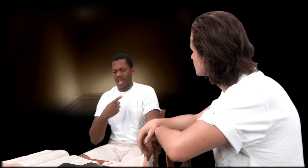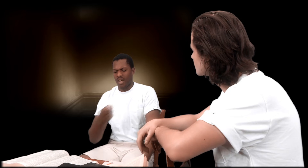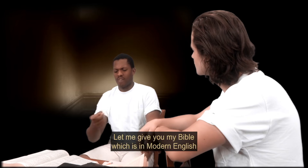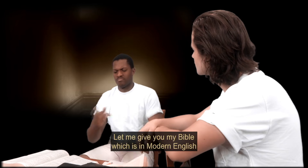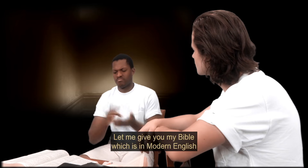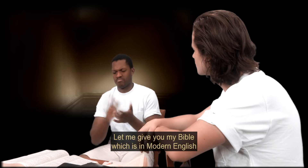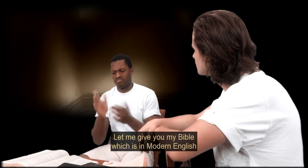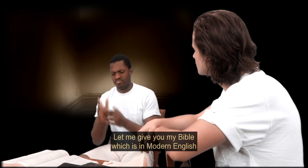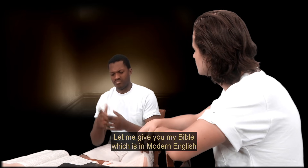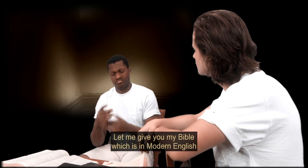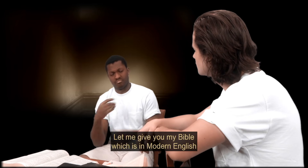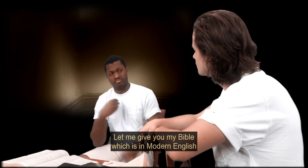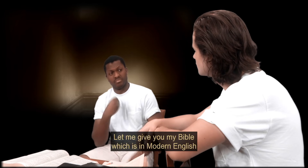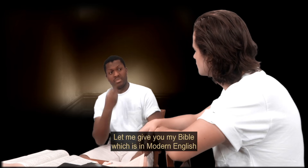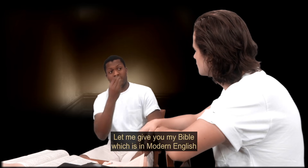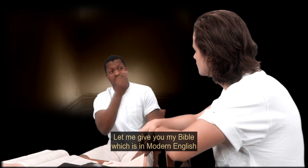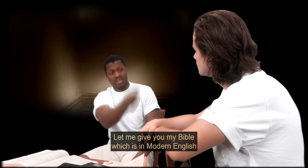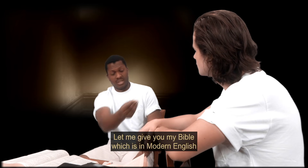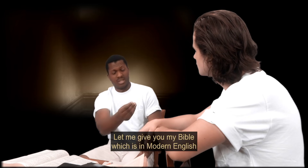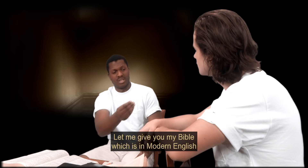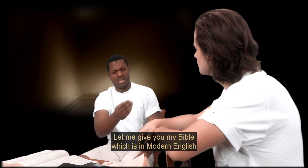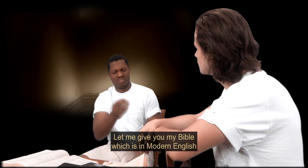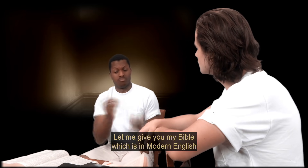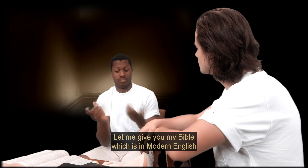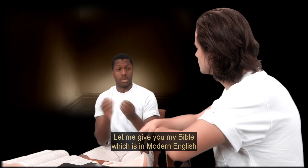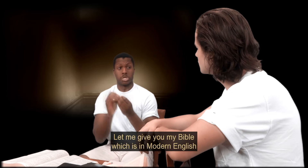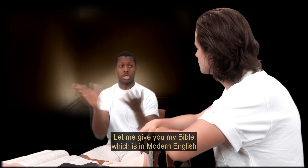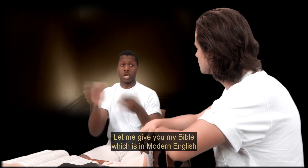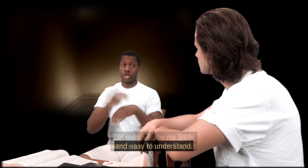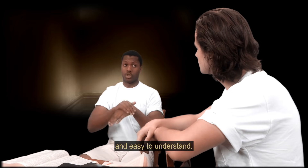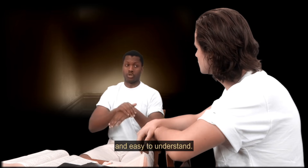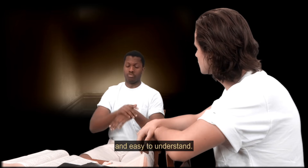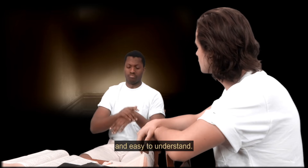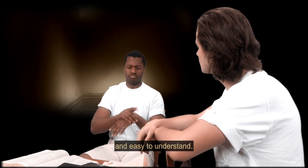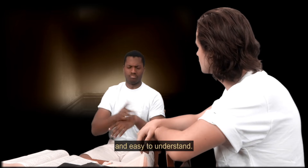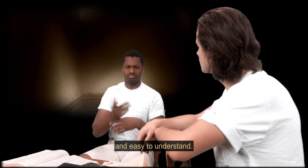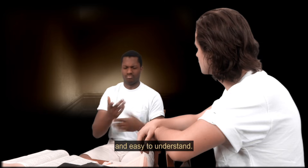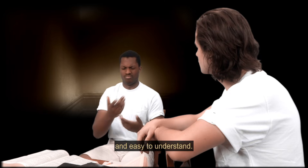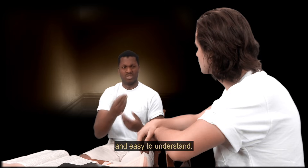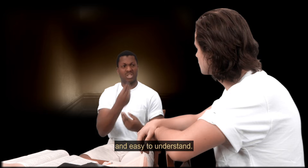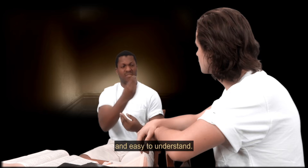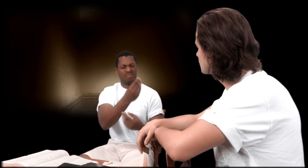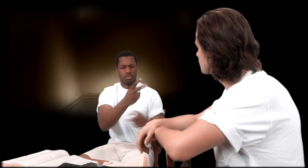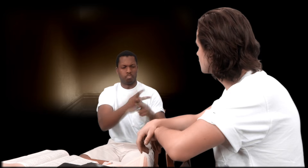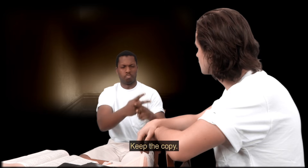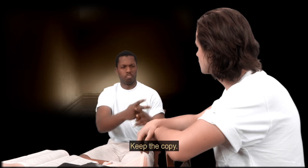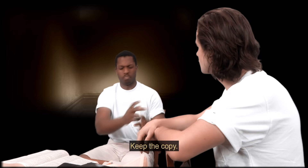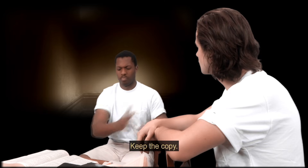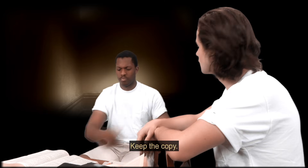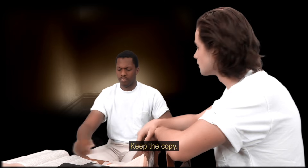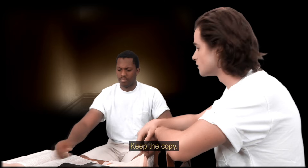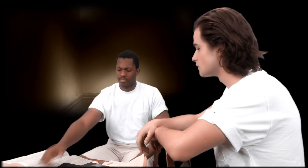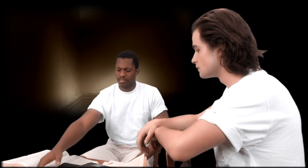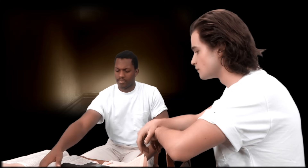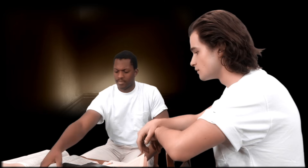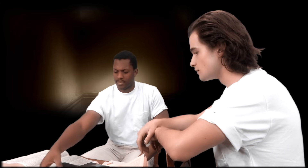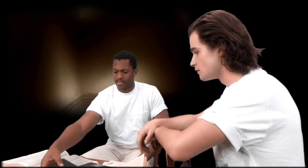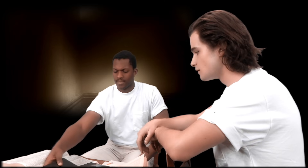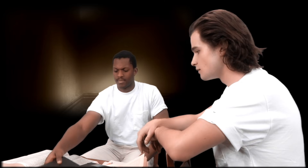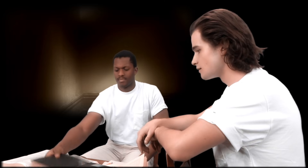Let me give you my Bible, which is in modern English and easy to understand. Keep the copy.